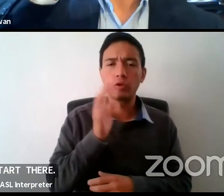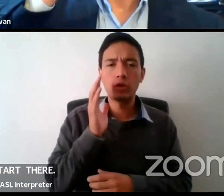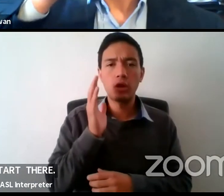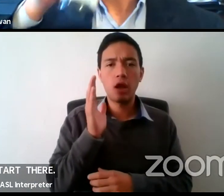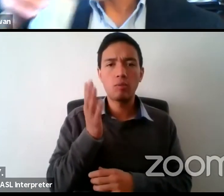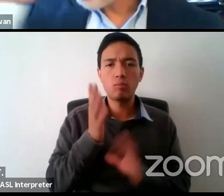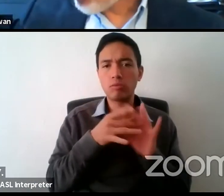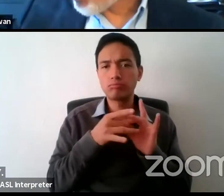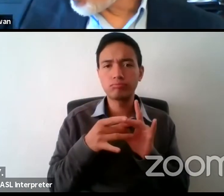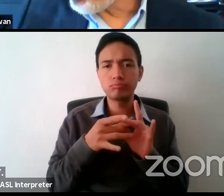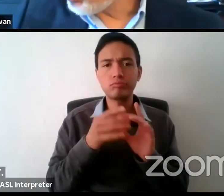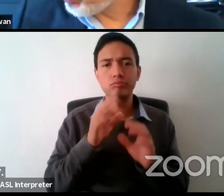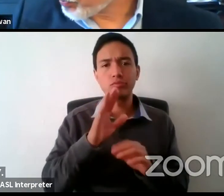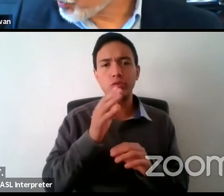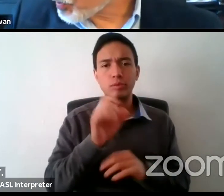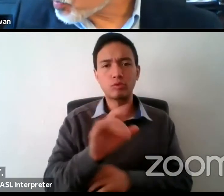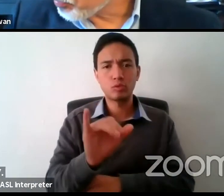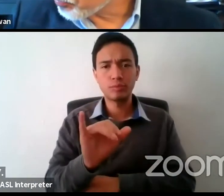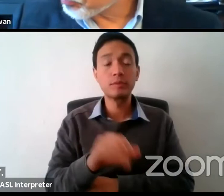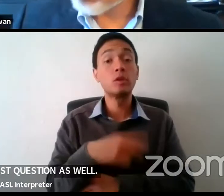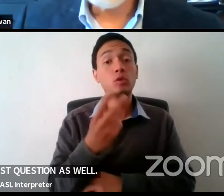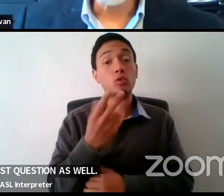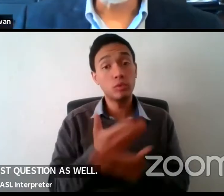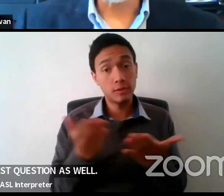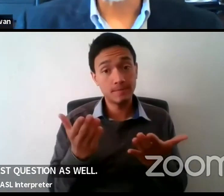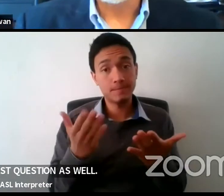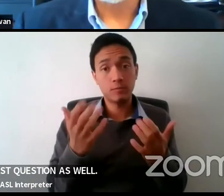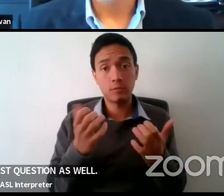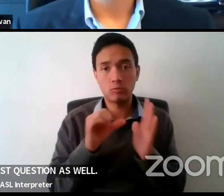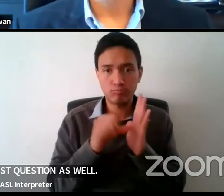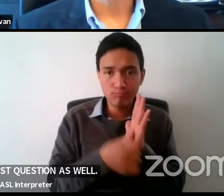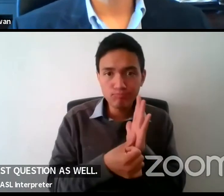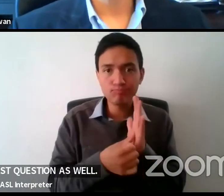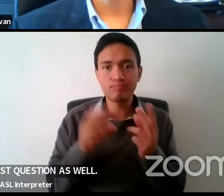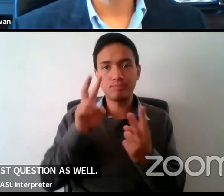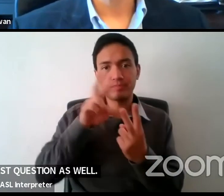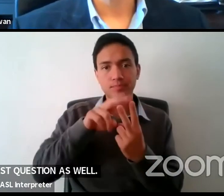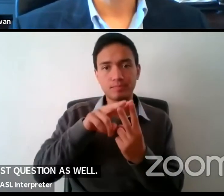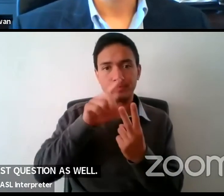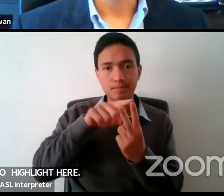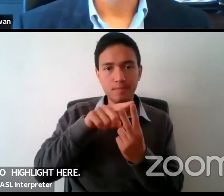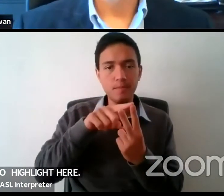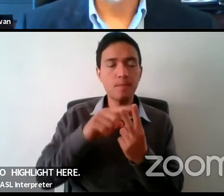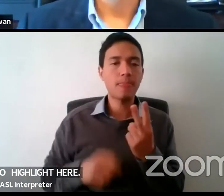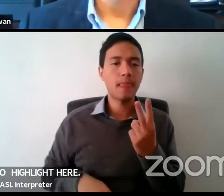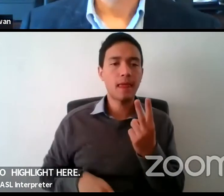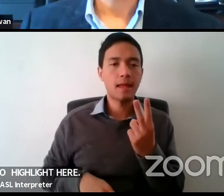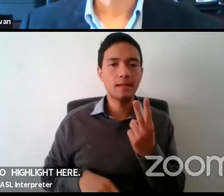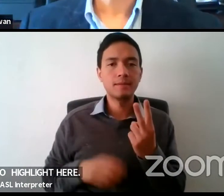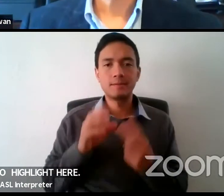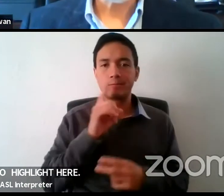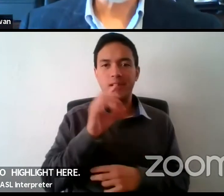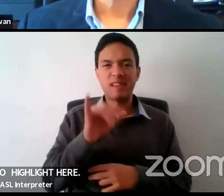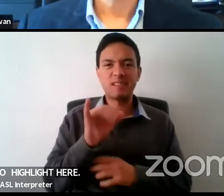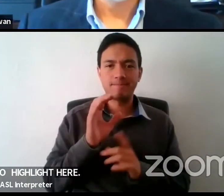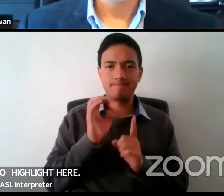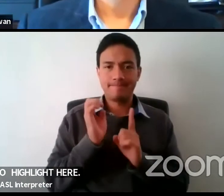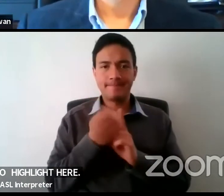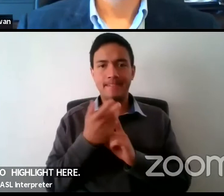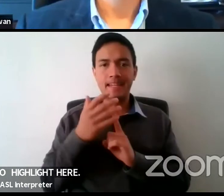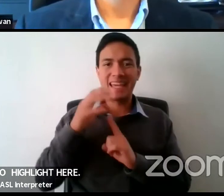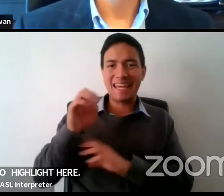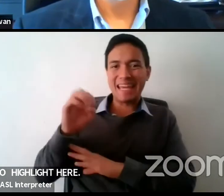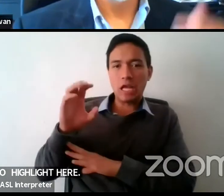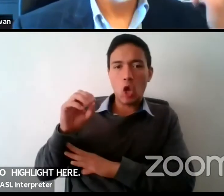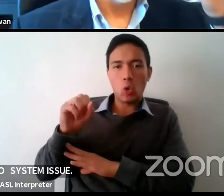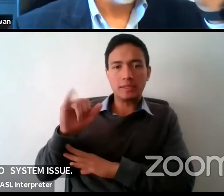last question as well. I think there's two things I want to highlight here. First, we do see this as an ecosystem issue, right? So a lot of the innovation